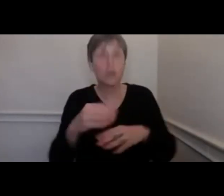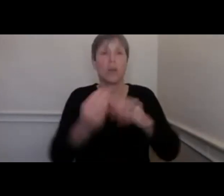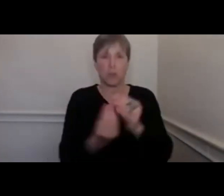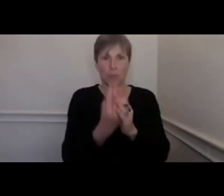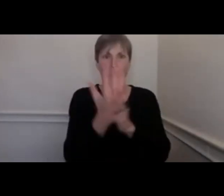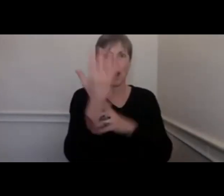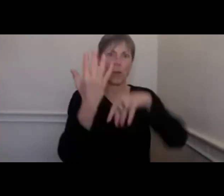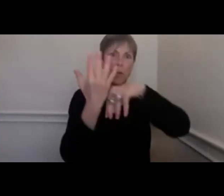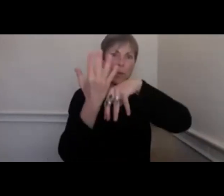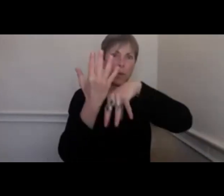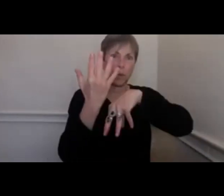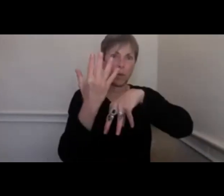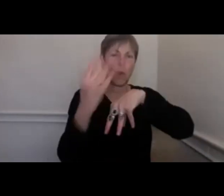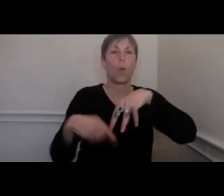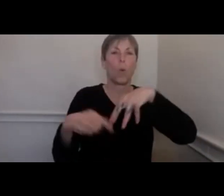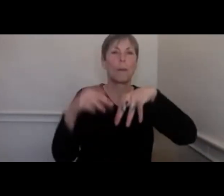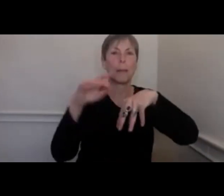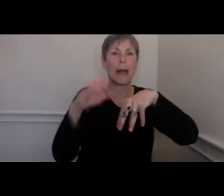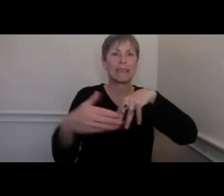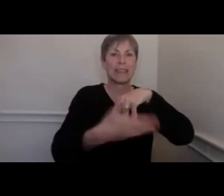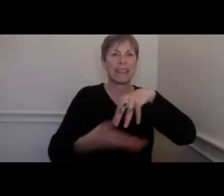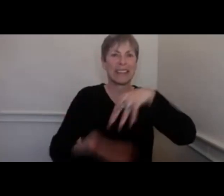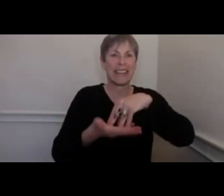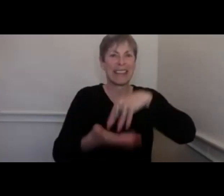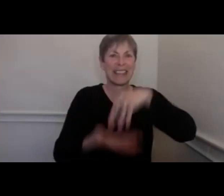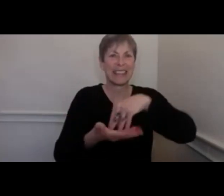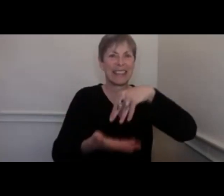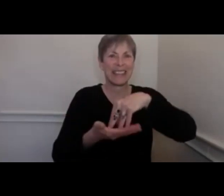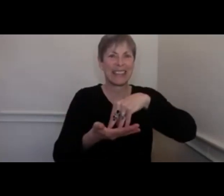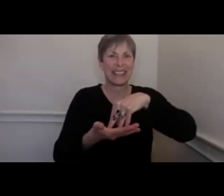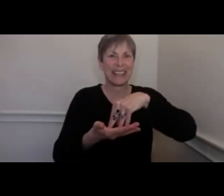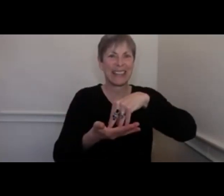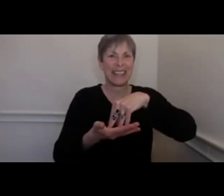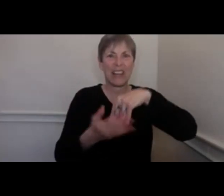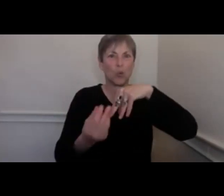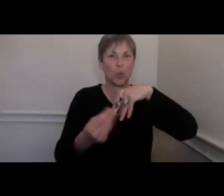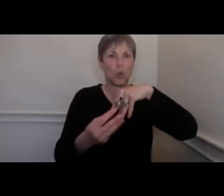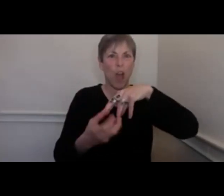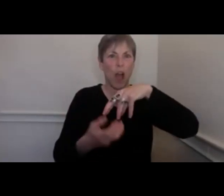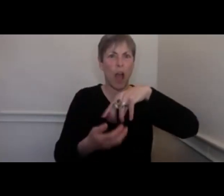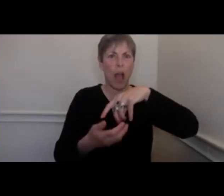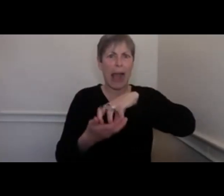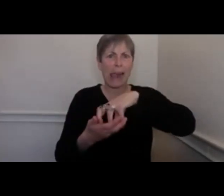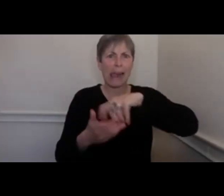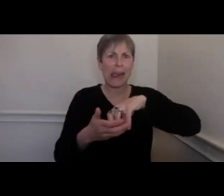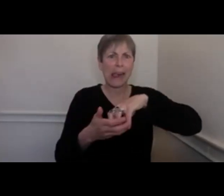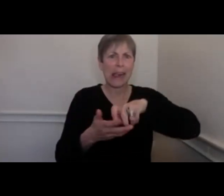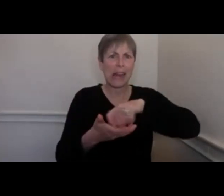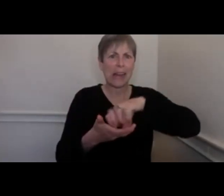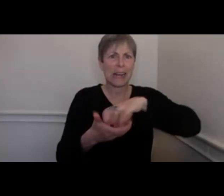the edge of this plastic, they're going to just start running, trying to get away from